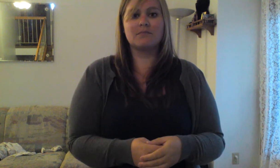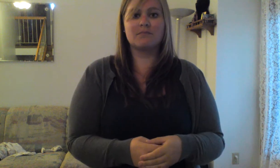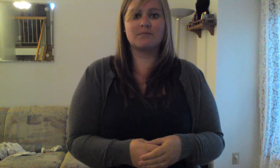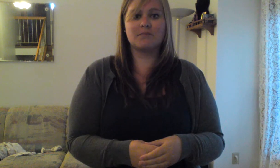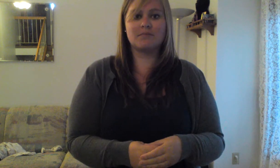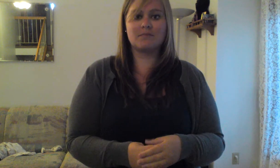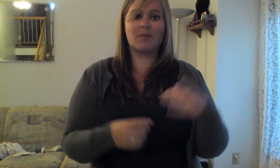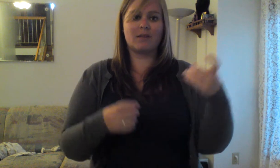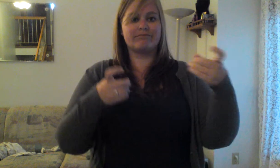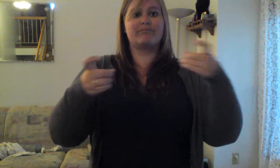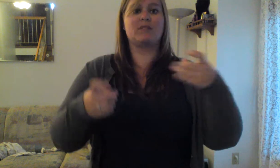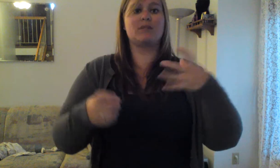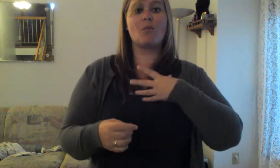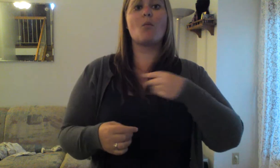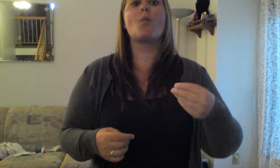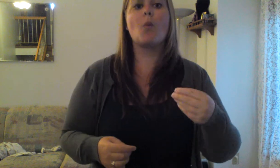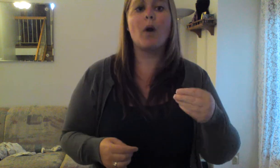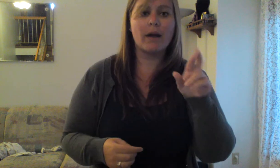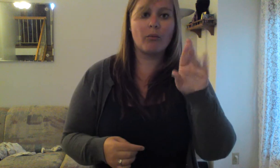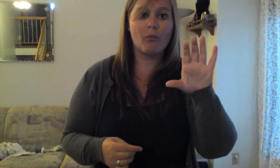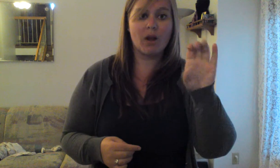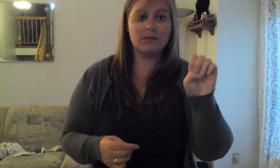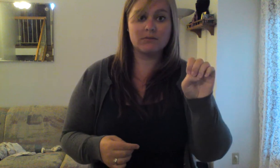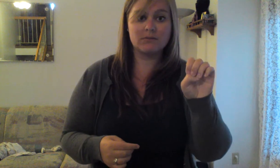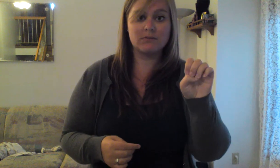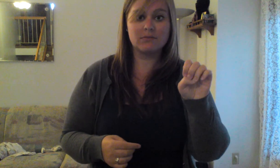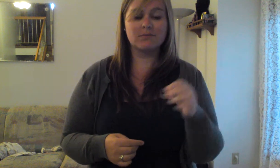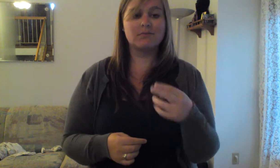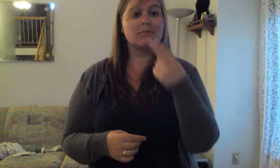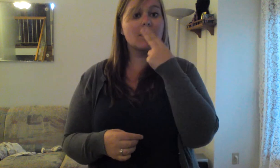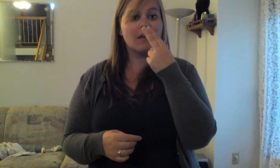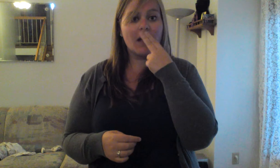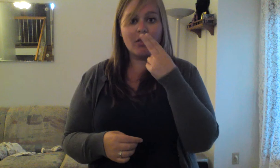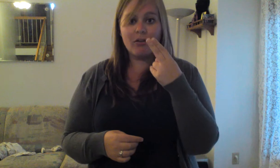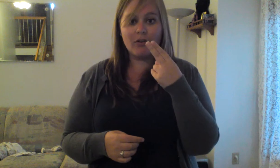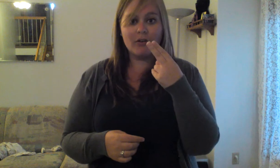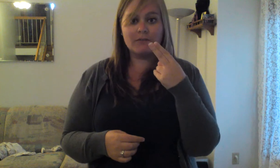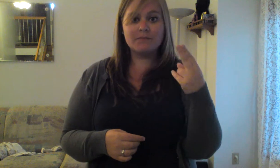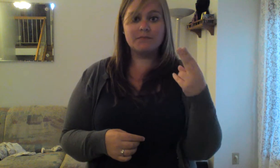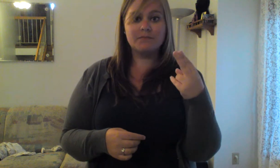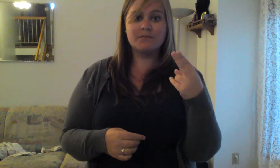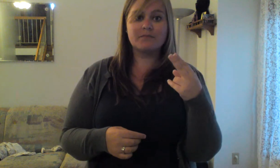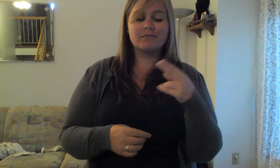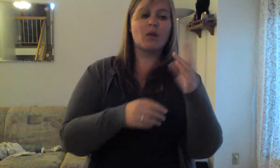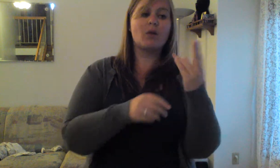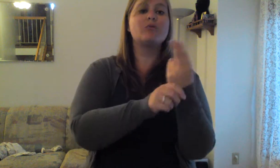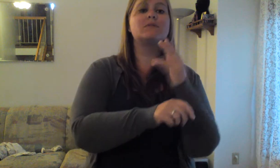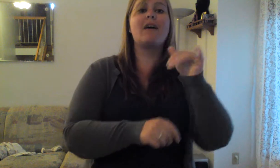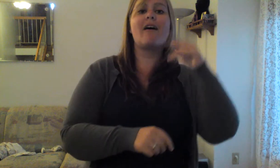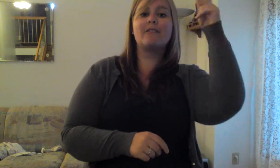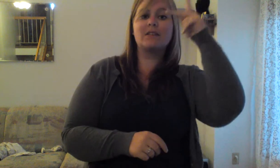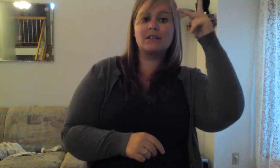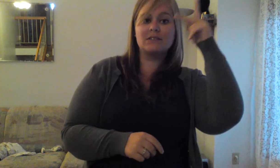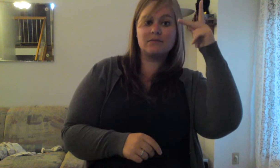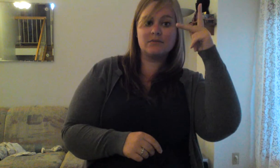white race, of course. Adolf Hitler dug where Margaret Sanger was coming from. He employed her philosophy and implemented abortion as a method to bring